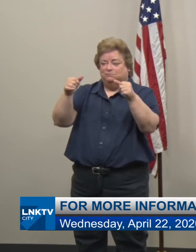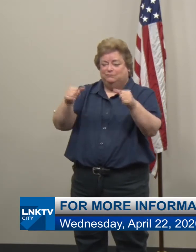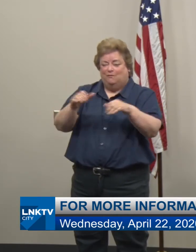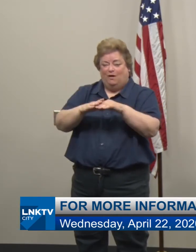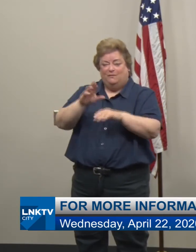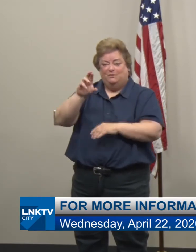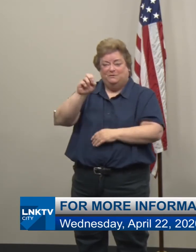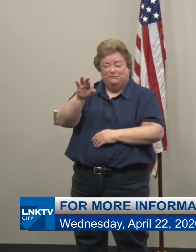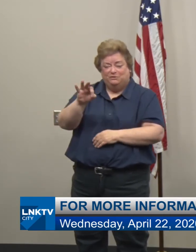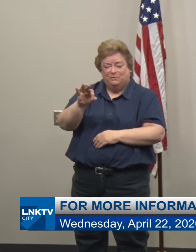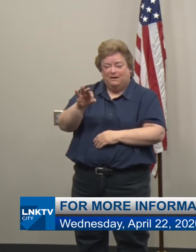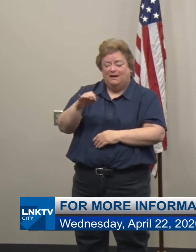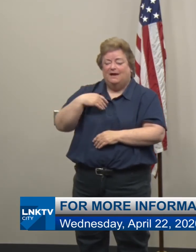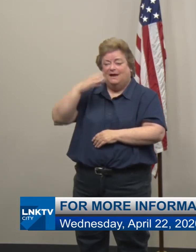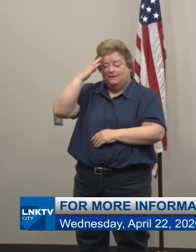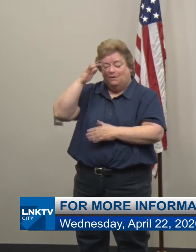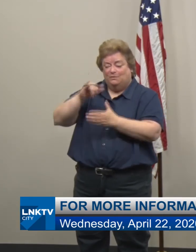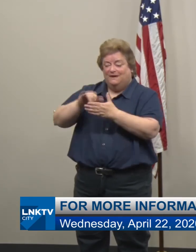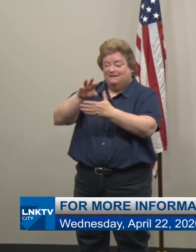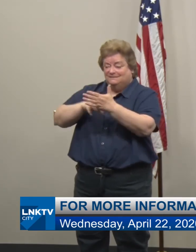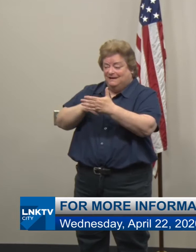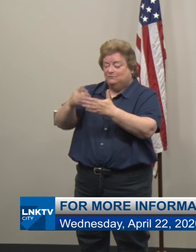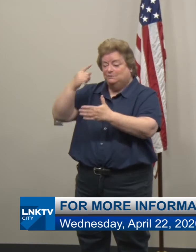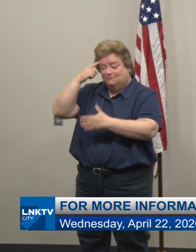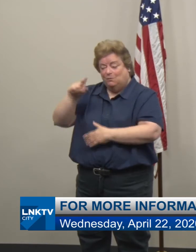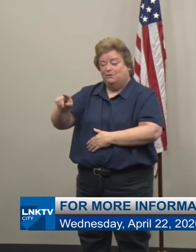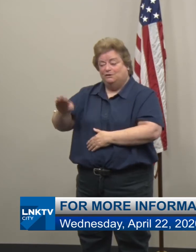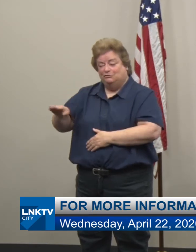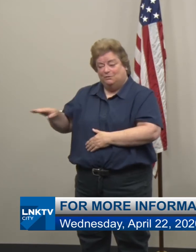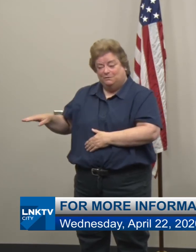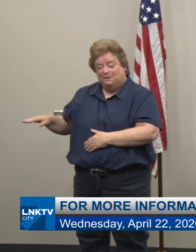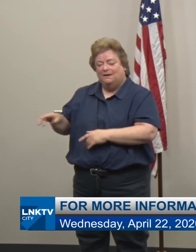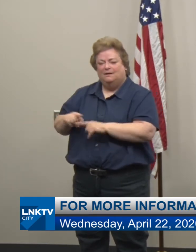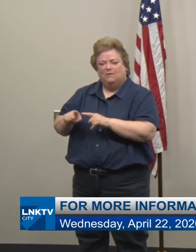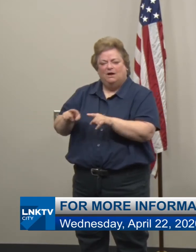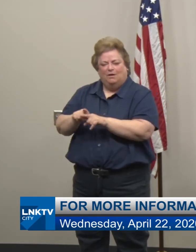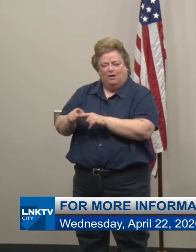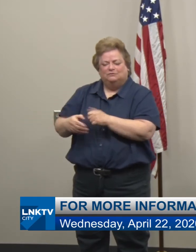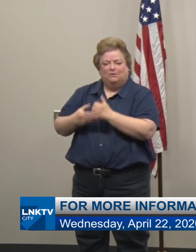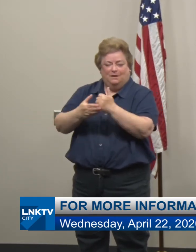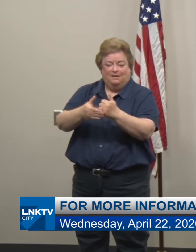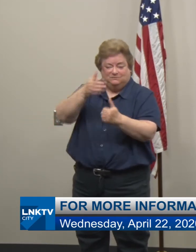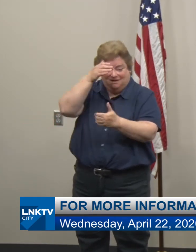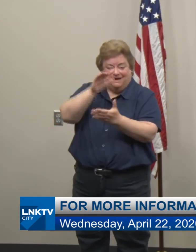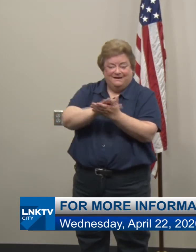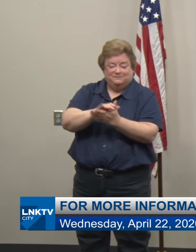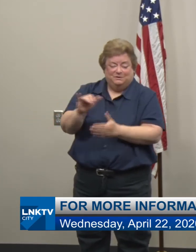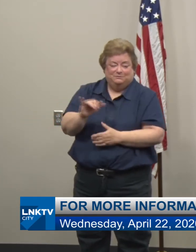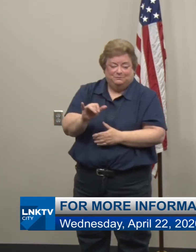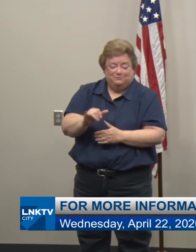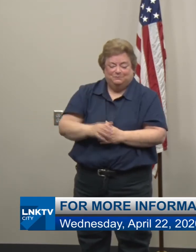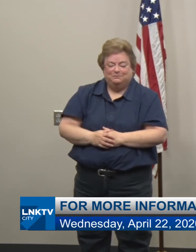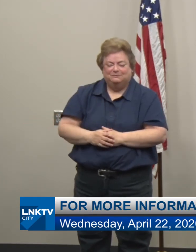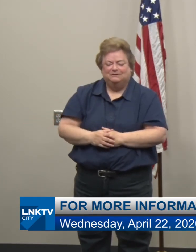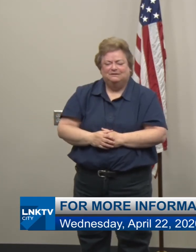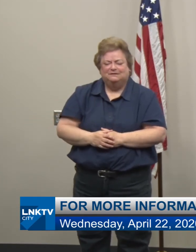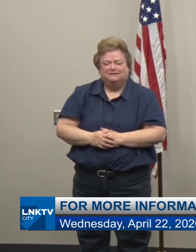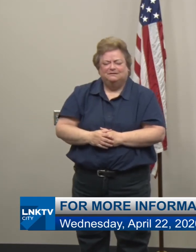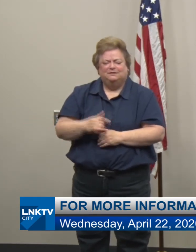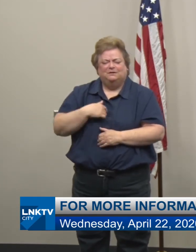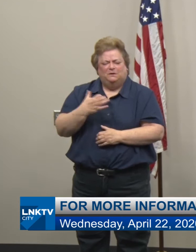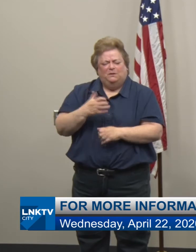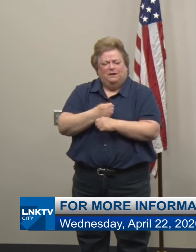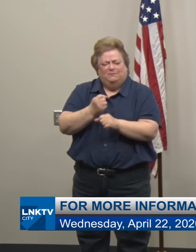that schedule is meant ostensibly for our children, it's helping him a lot too. You want to make sure that